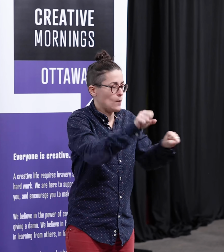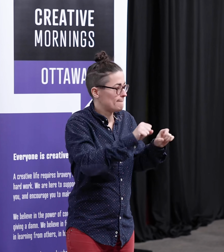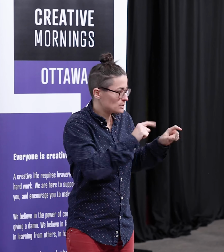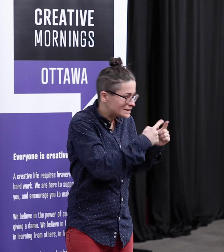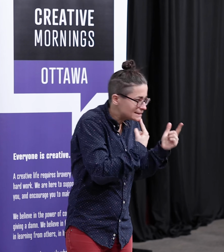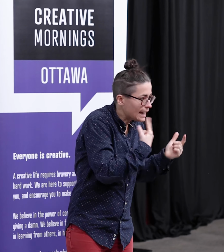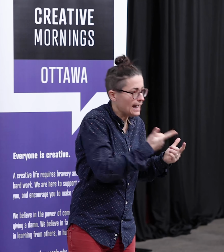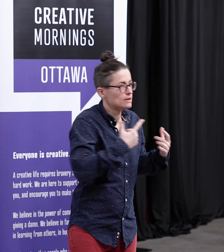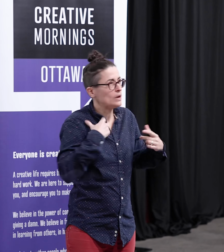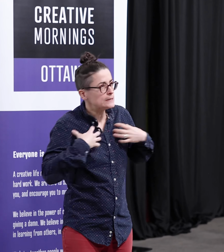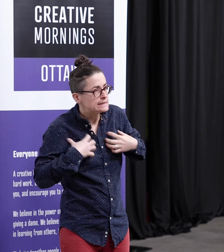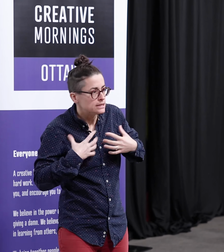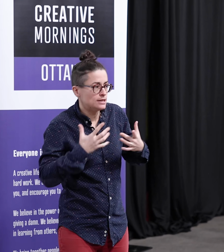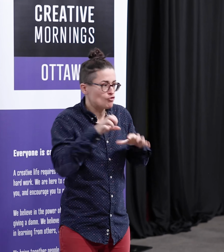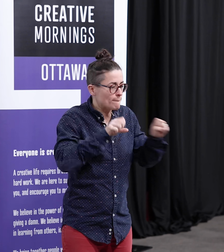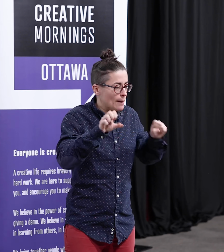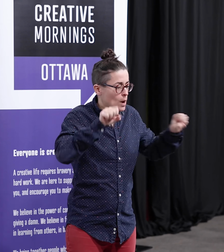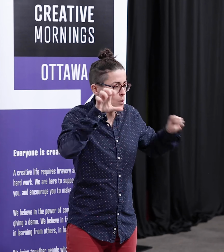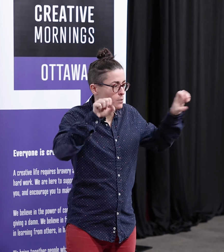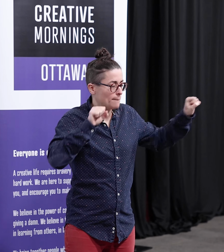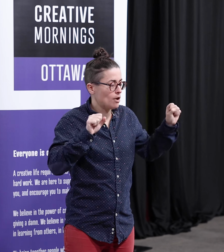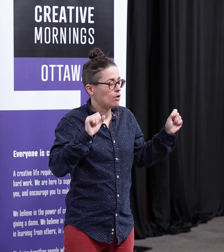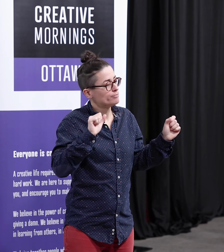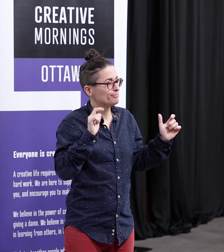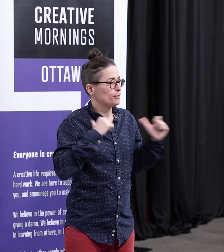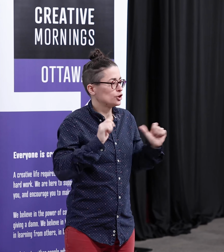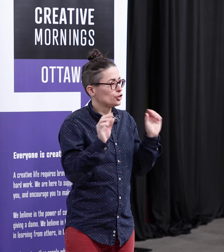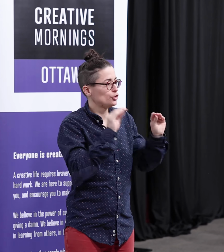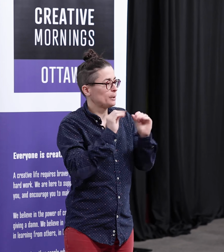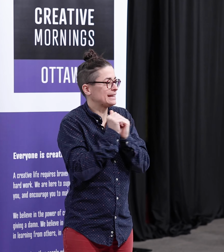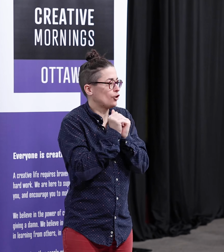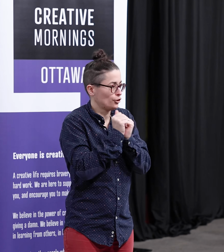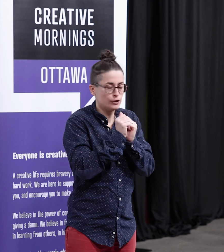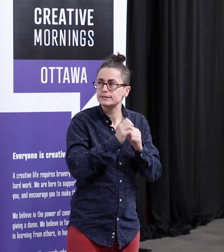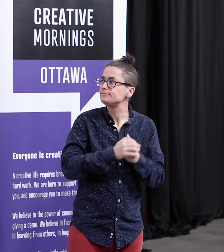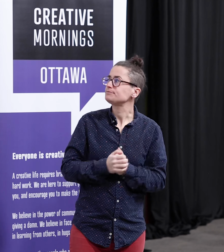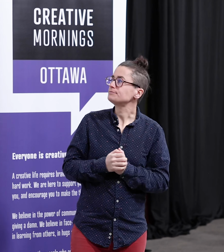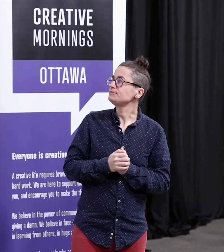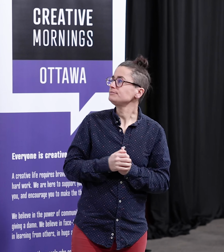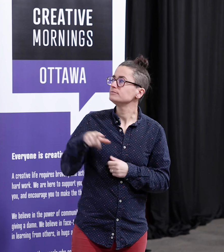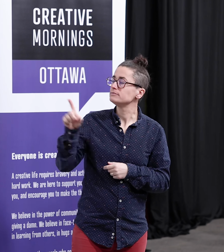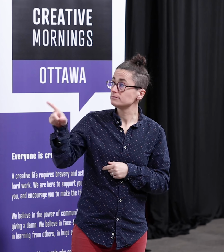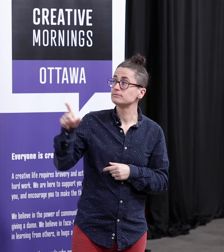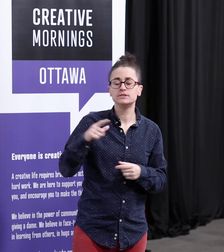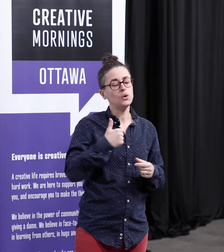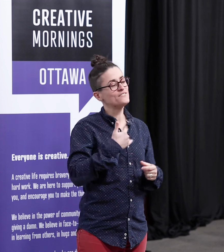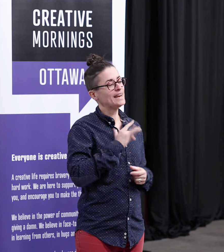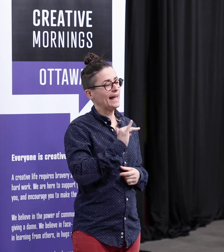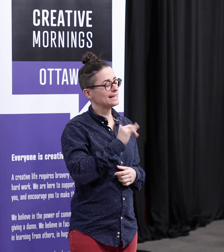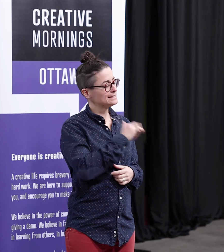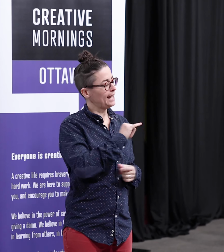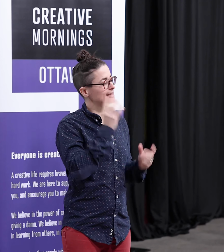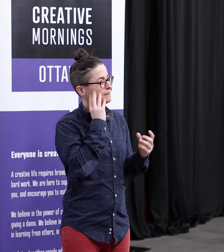using the vest, to try and really grab the different pieces, the different senses, to try to piece